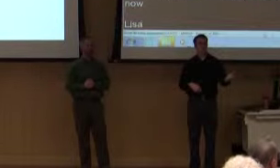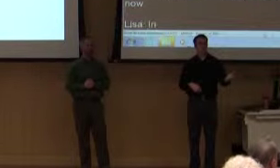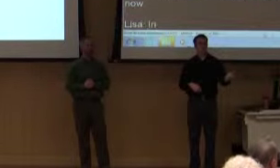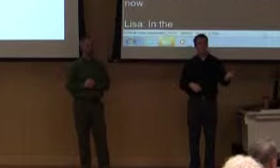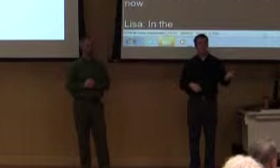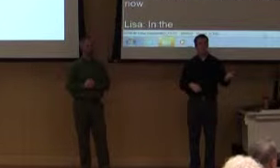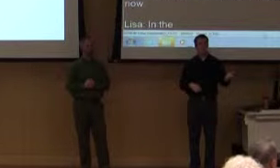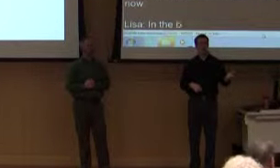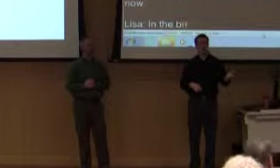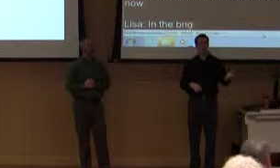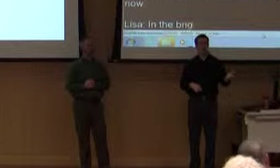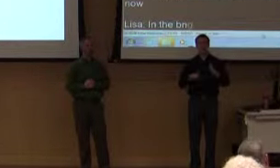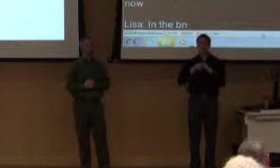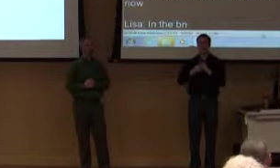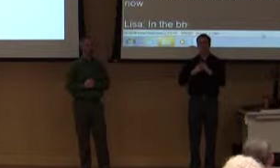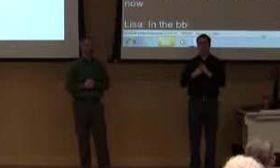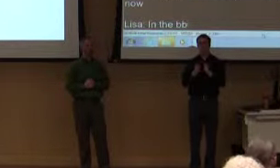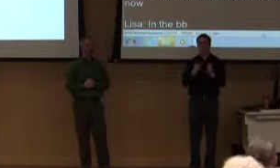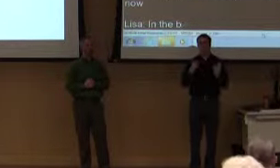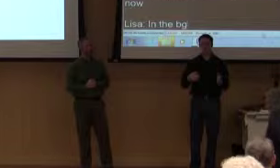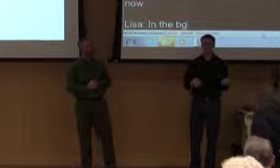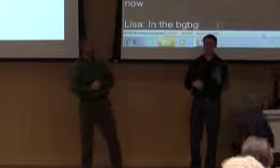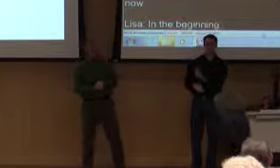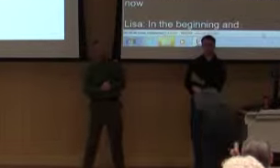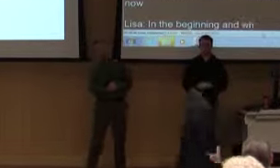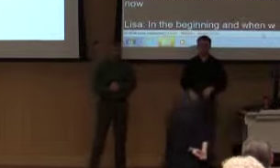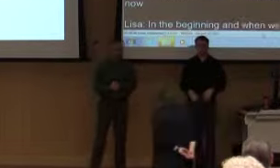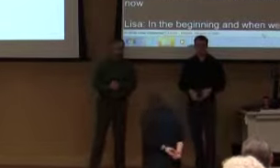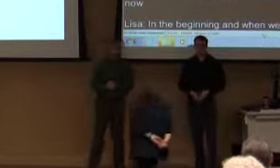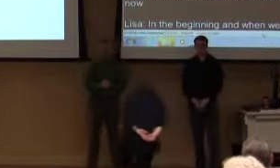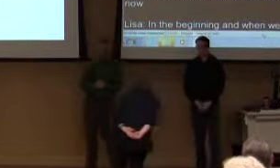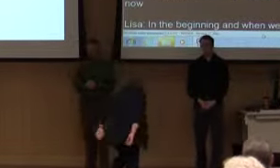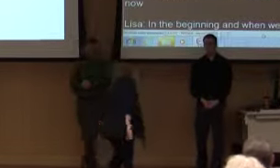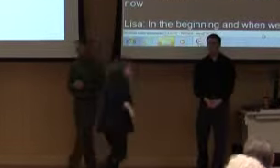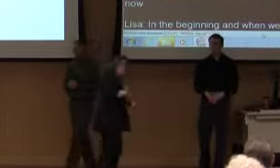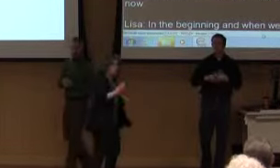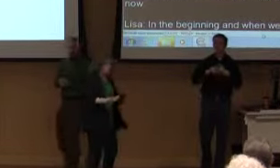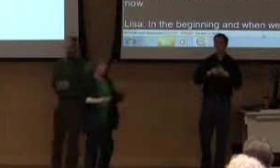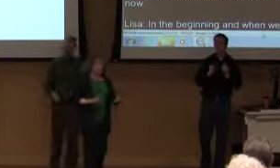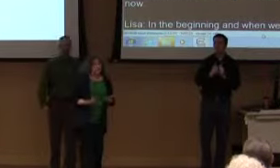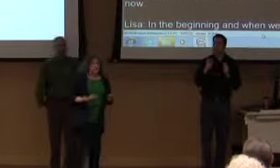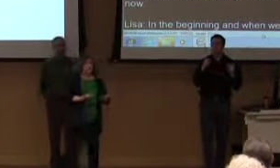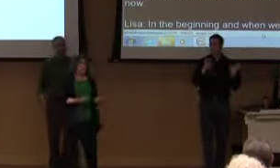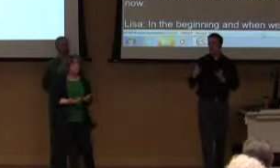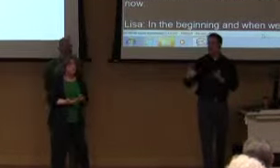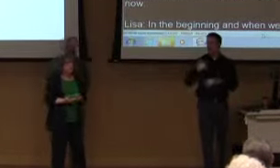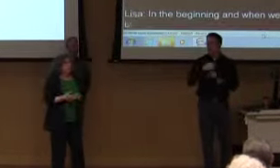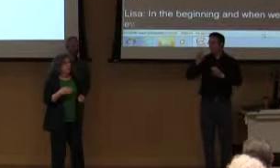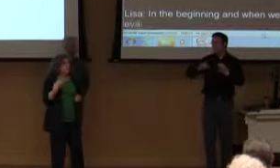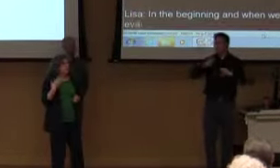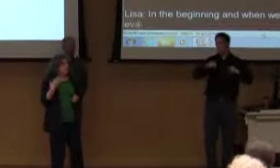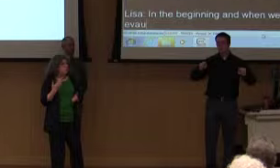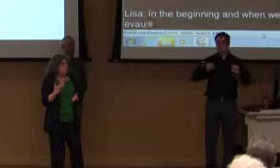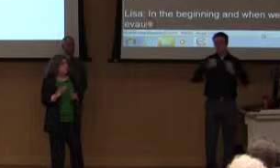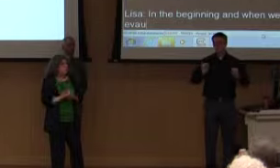when we were planning, we we evaluated various different systems,